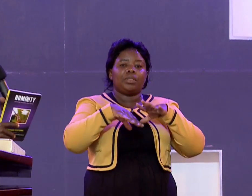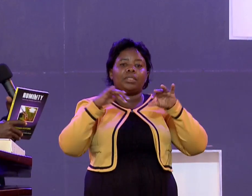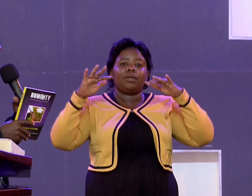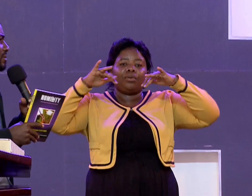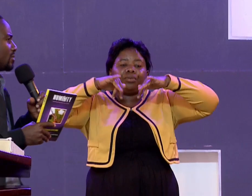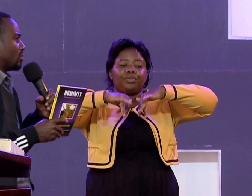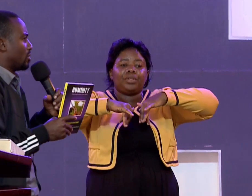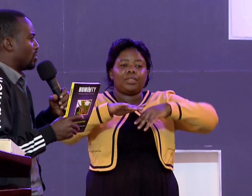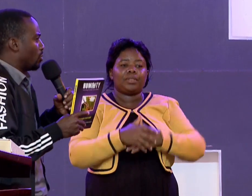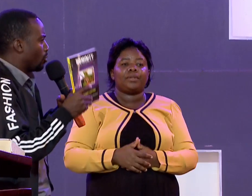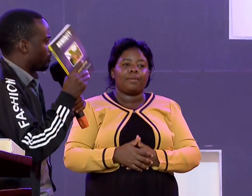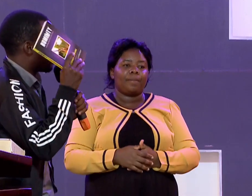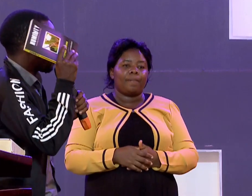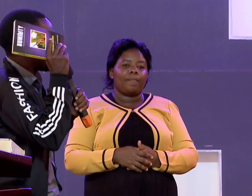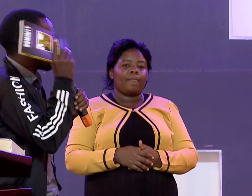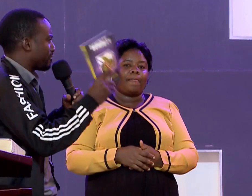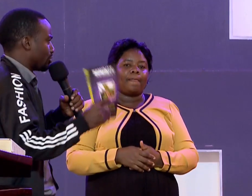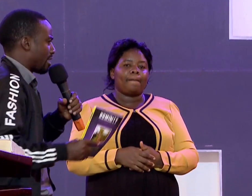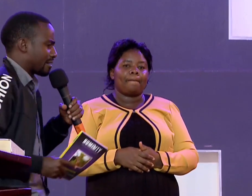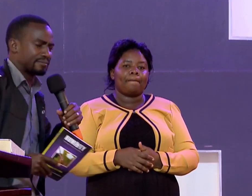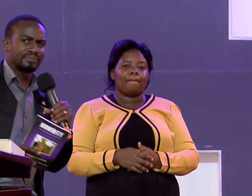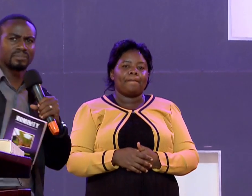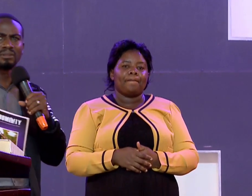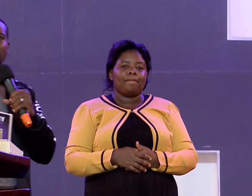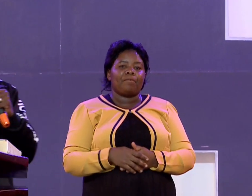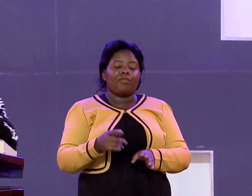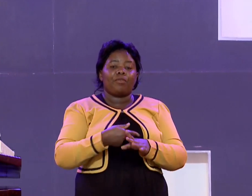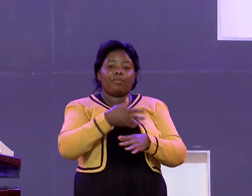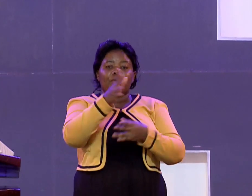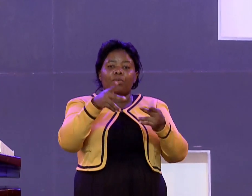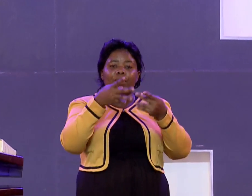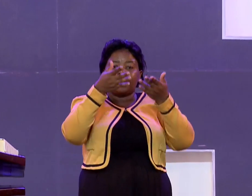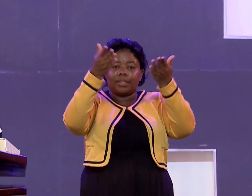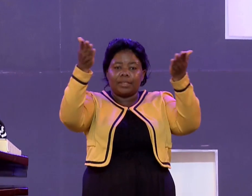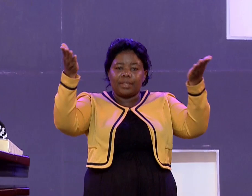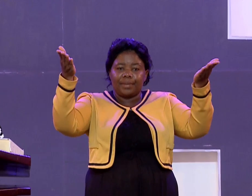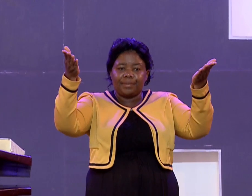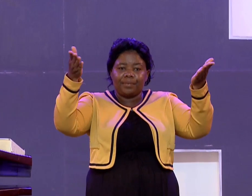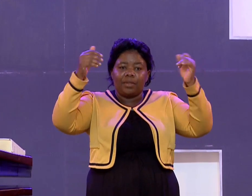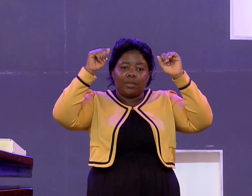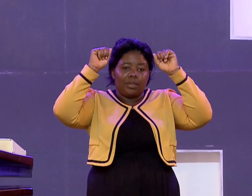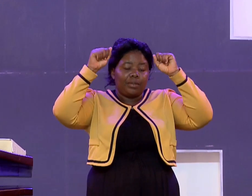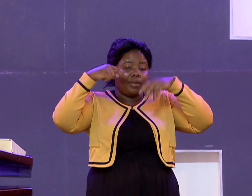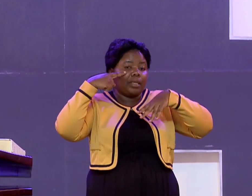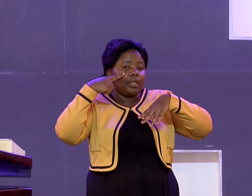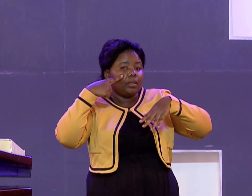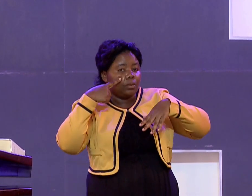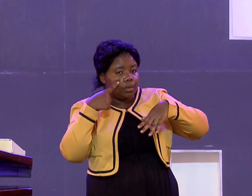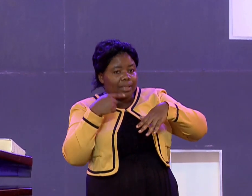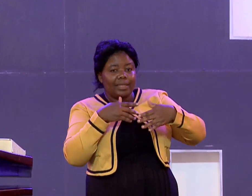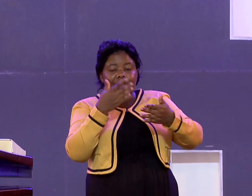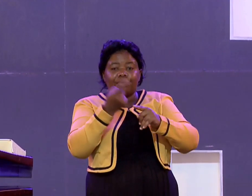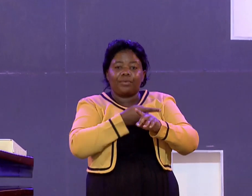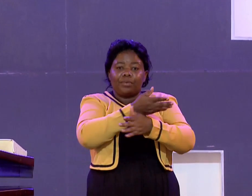conference from wherever you are. You can watch it from wherever